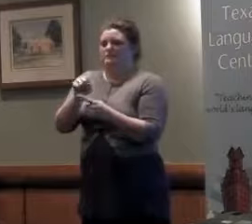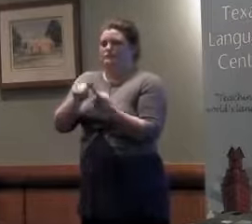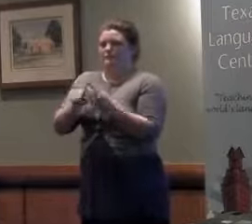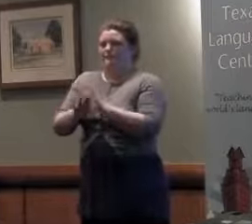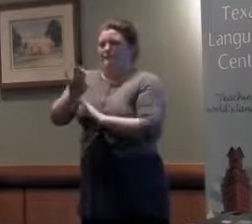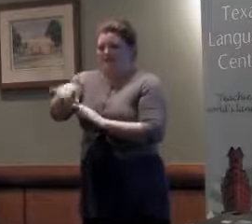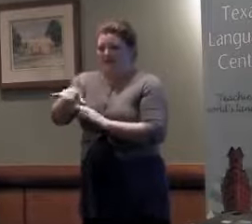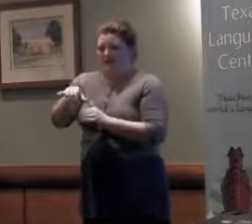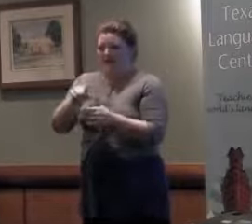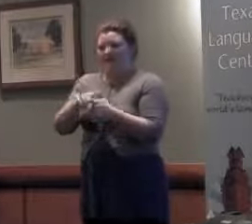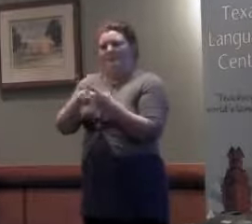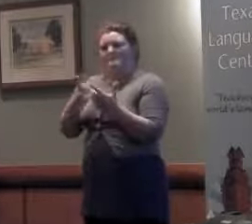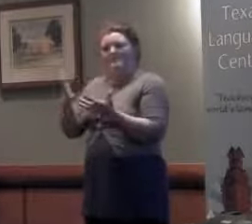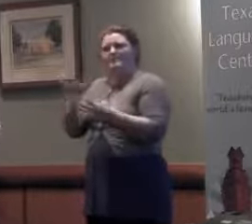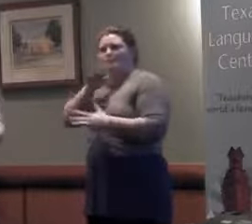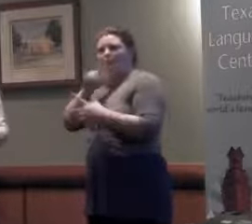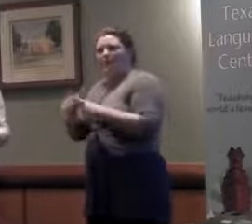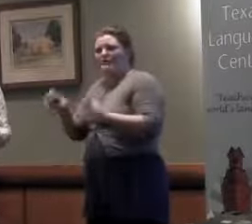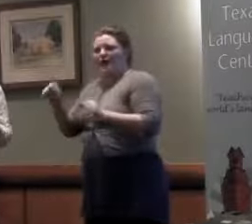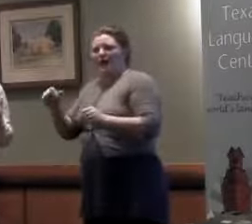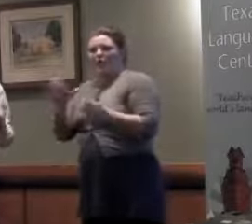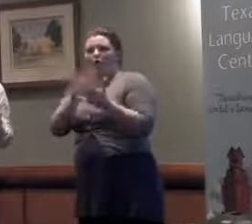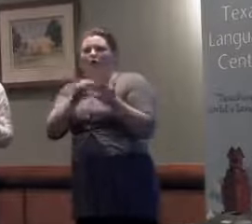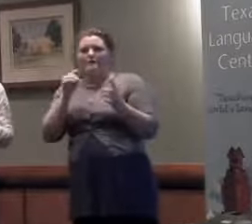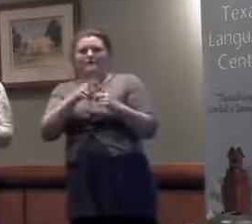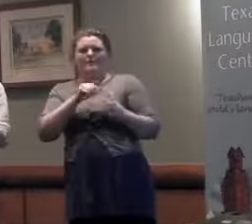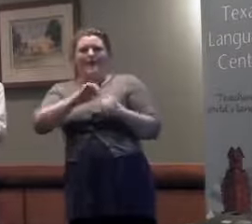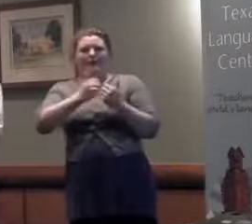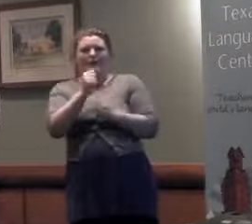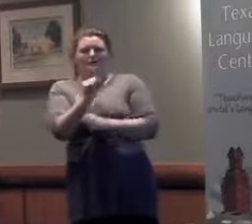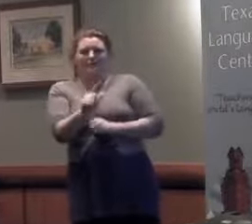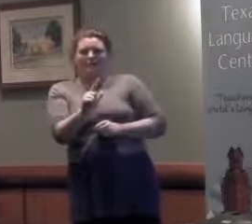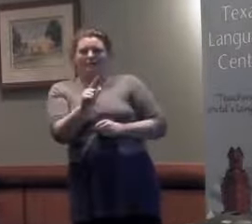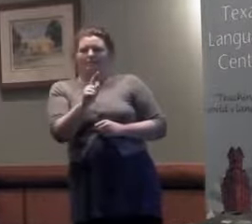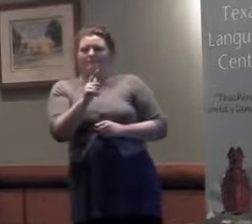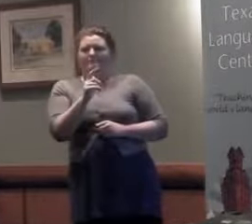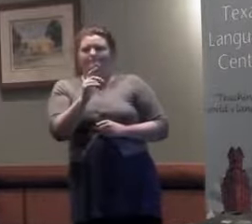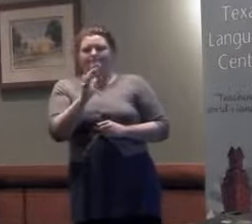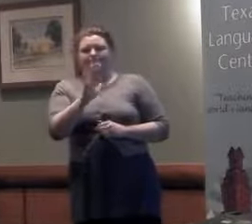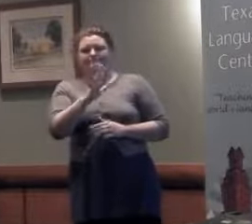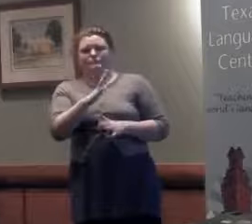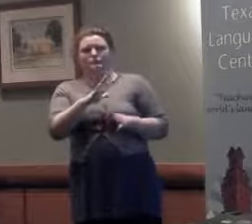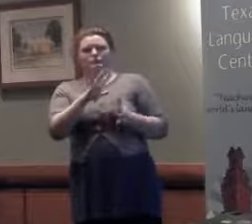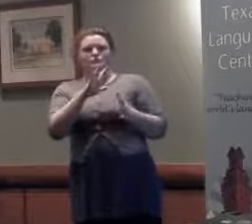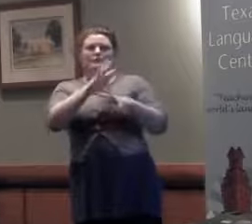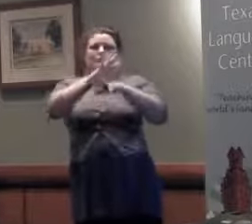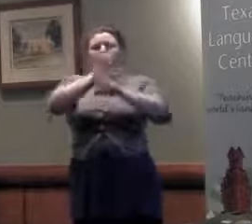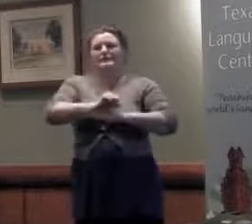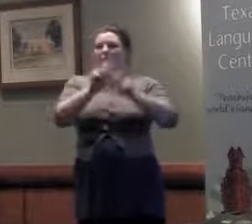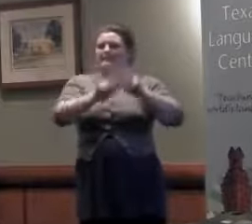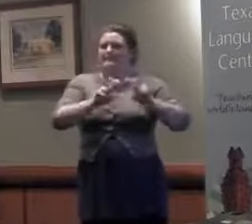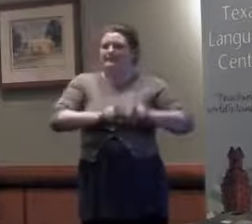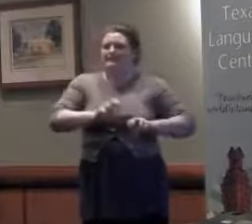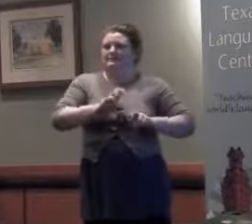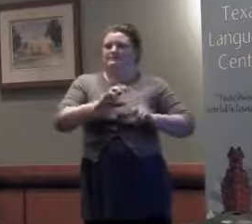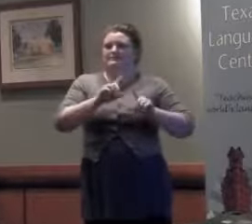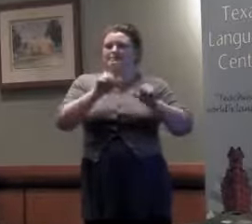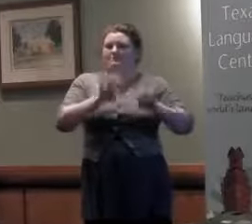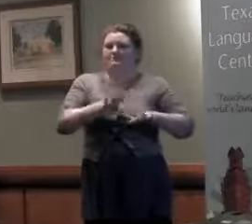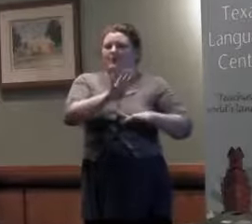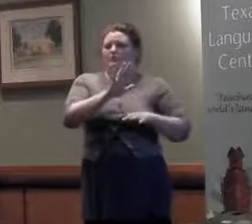And maybe spoken language can also learn something from how ASL has, traditionally assessed its students, assigned